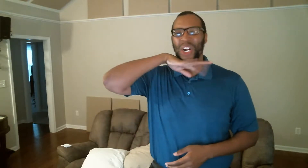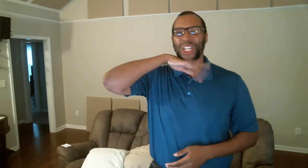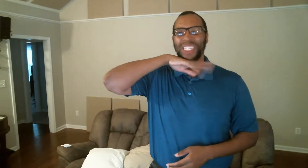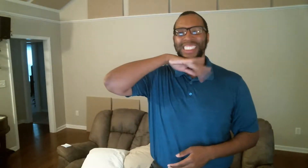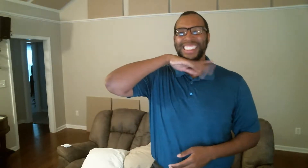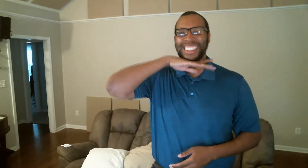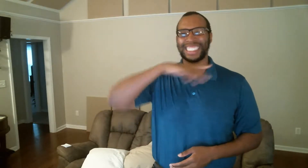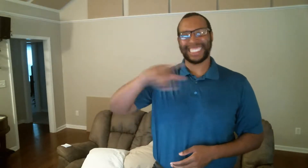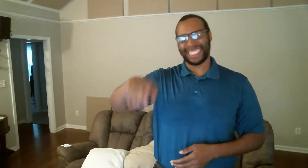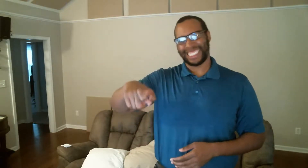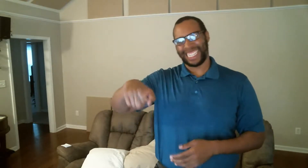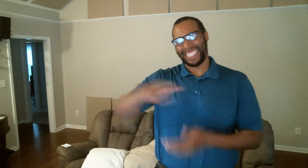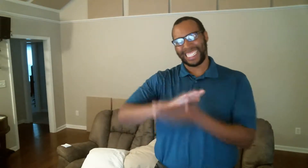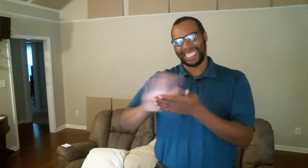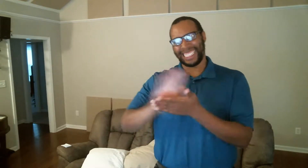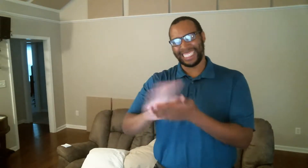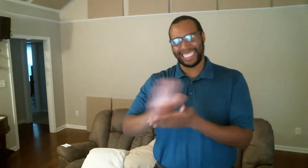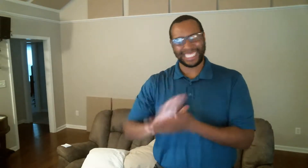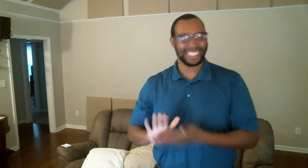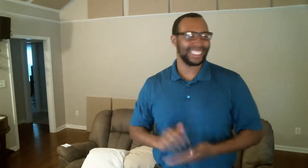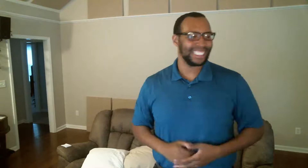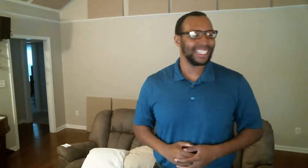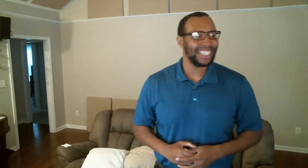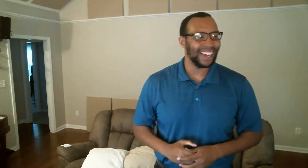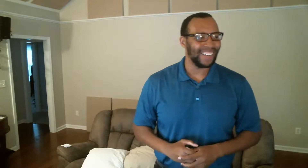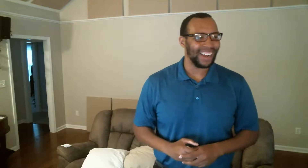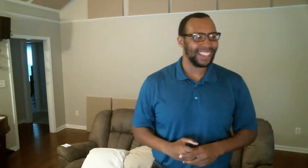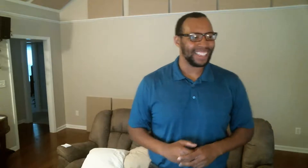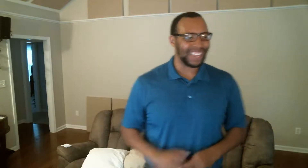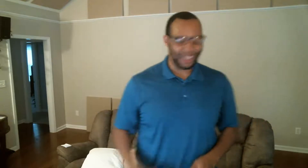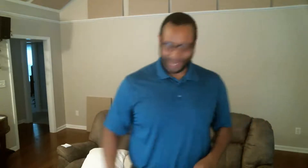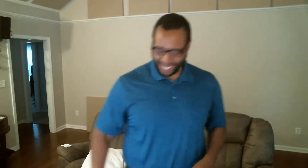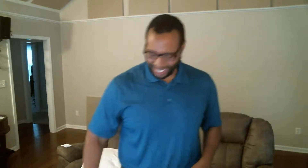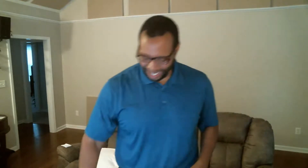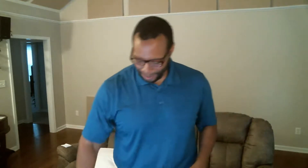dirty. I need to clean it. All right. That's how you would sign that.